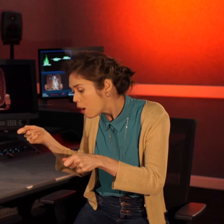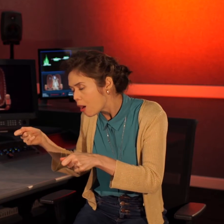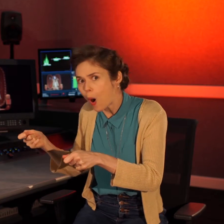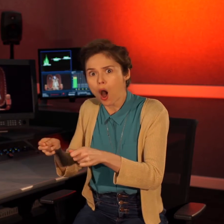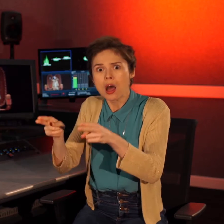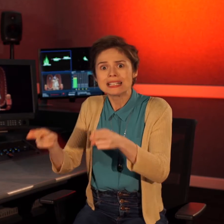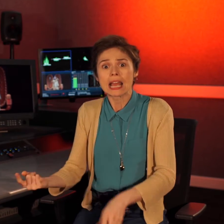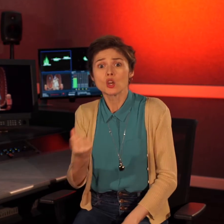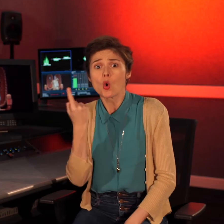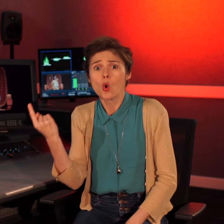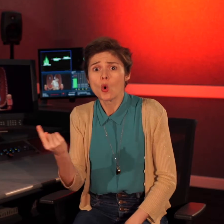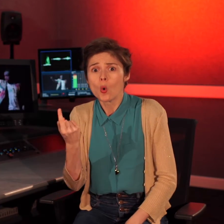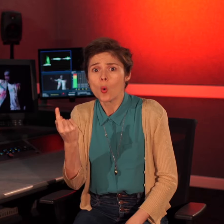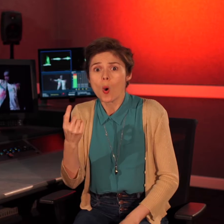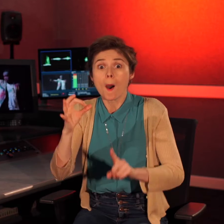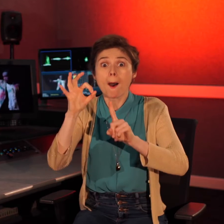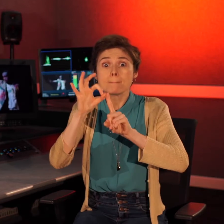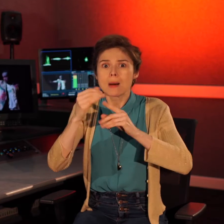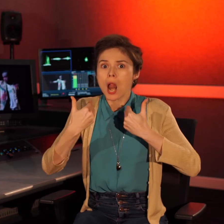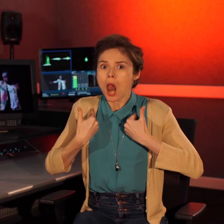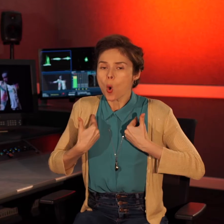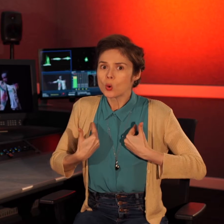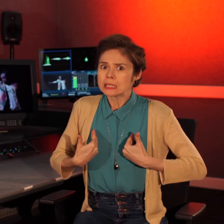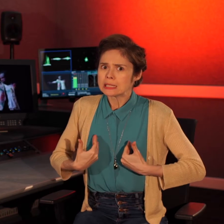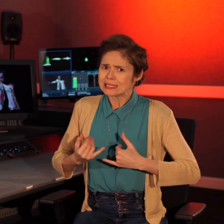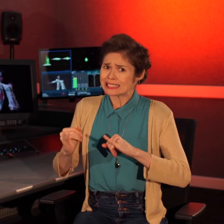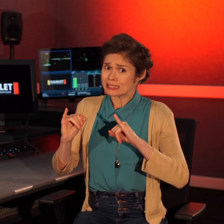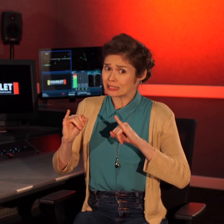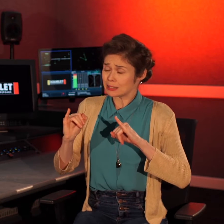but he doesn't kill Claudius. He kills Polonius.